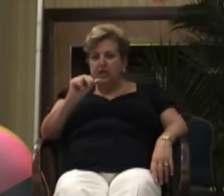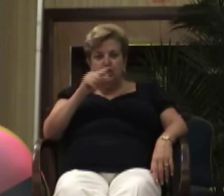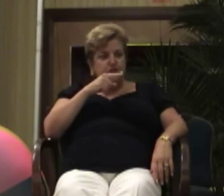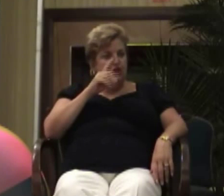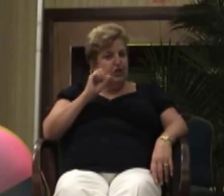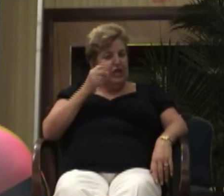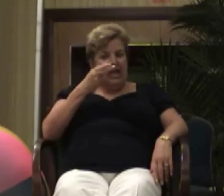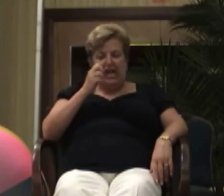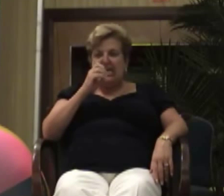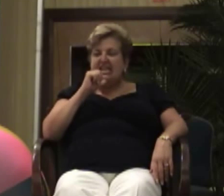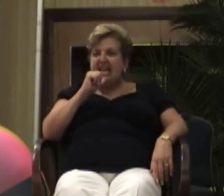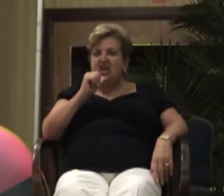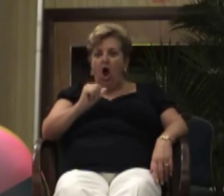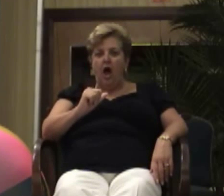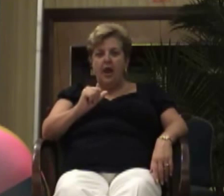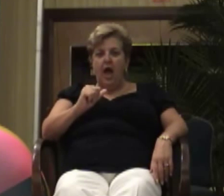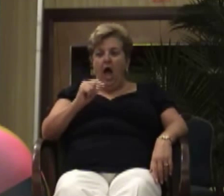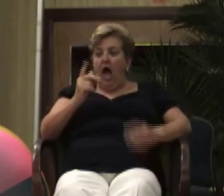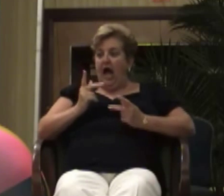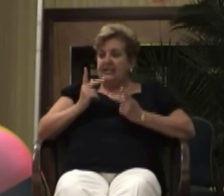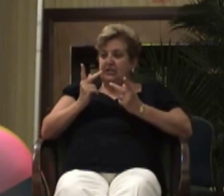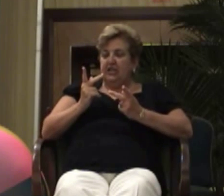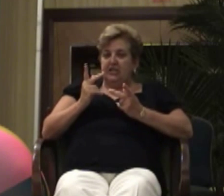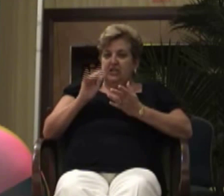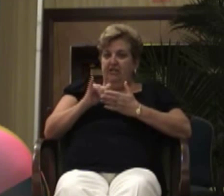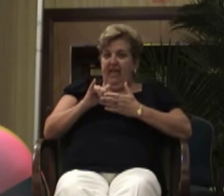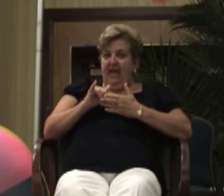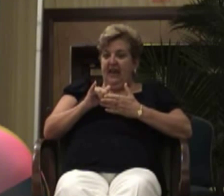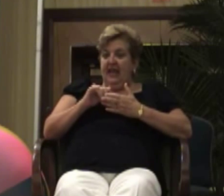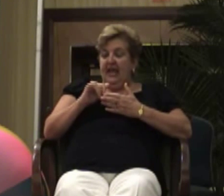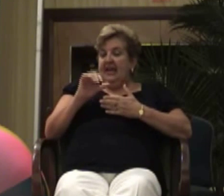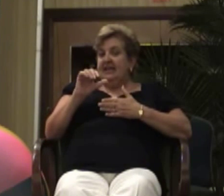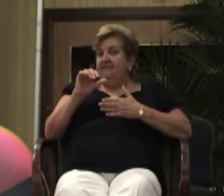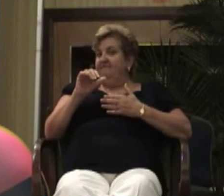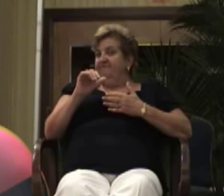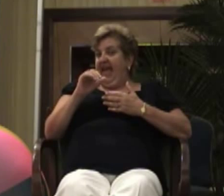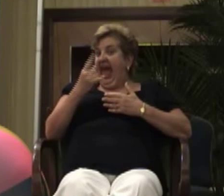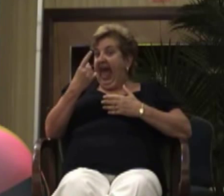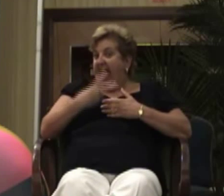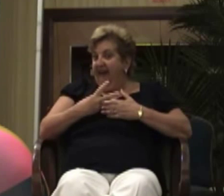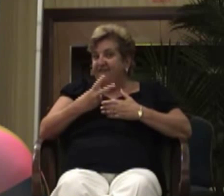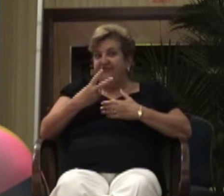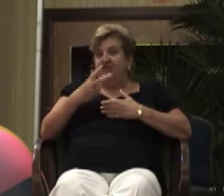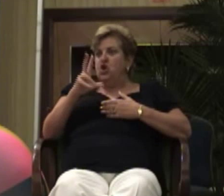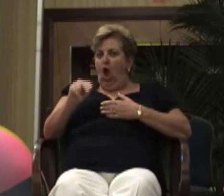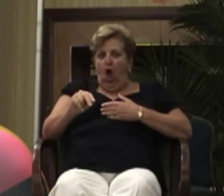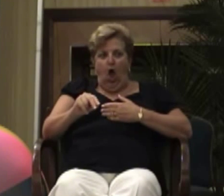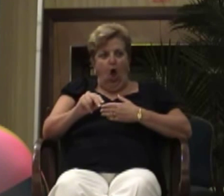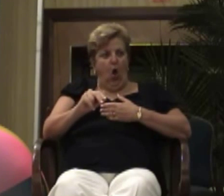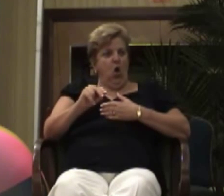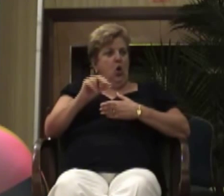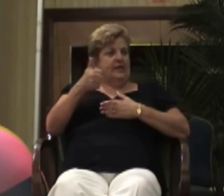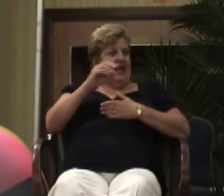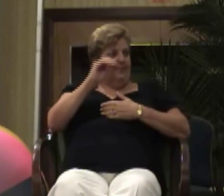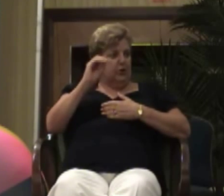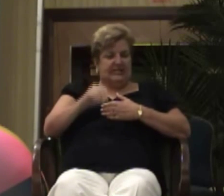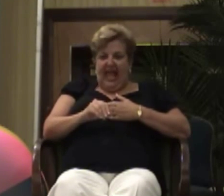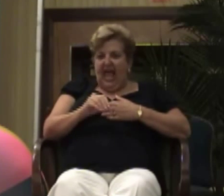I proposed half? No. 10%, finder's fee? No. Did she share it with Tom? No.